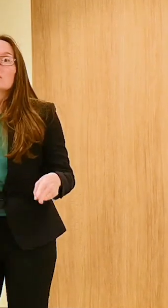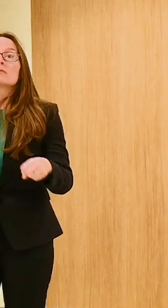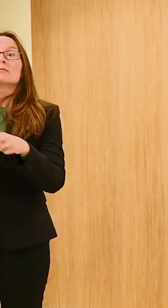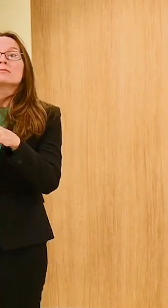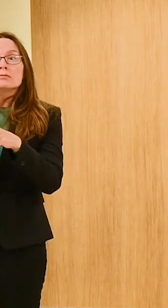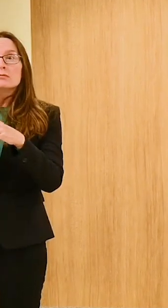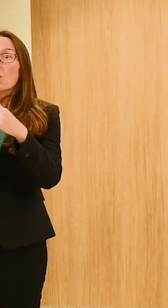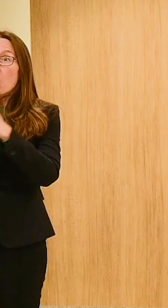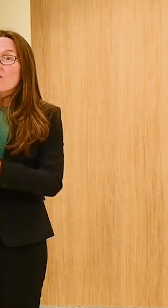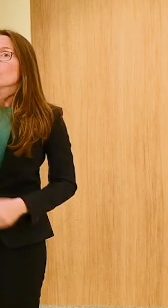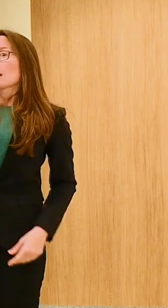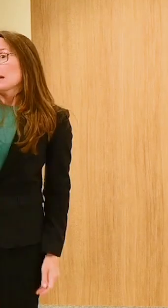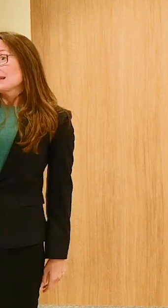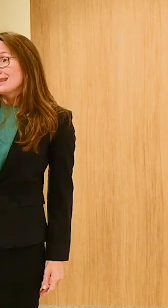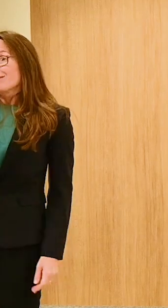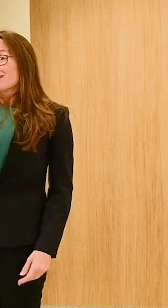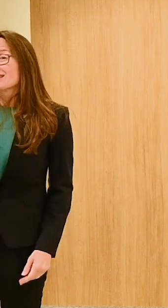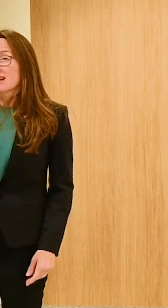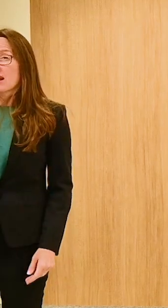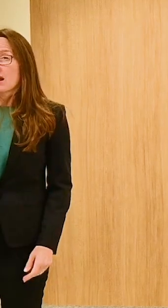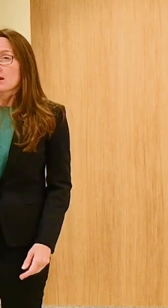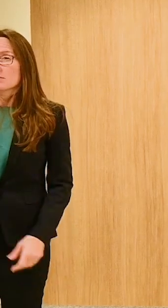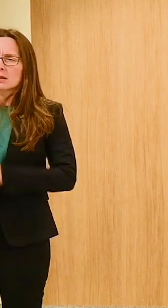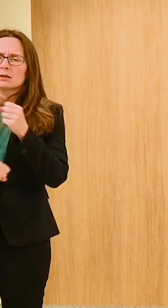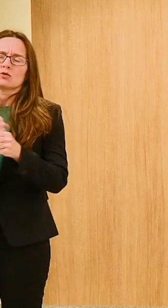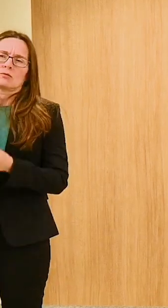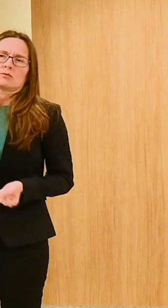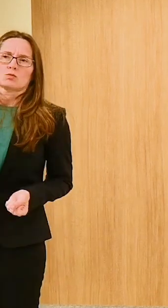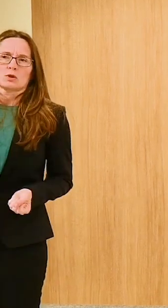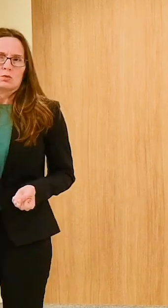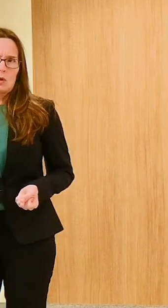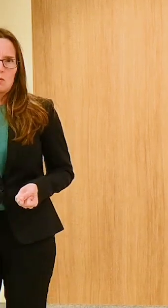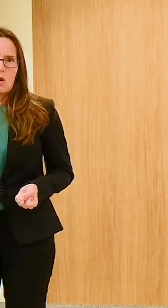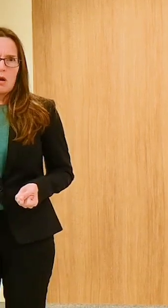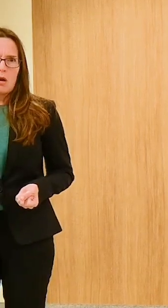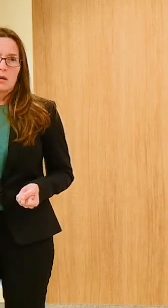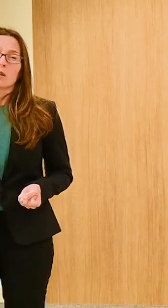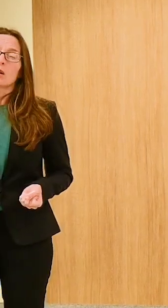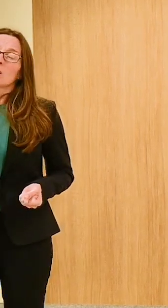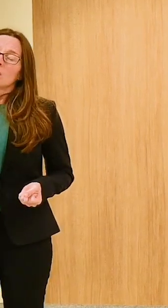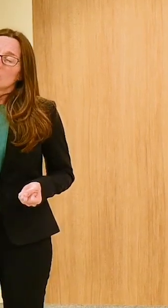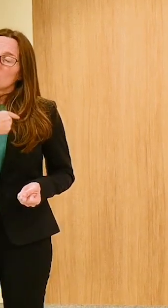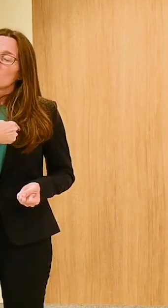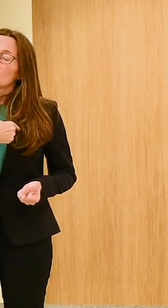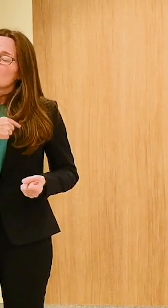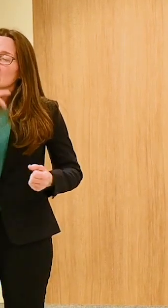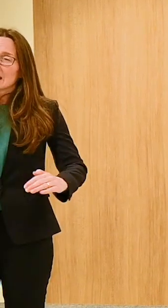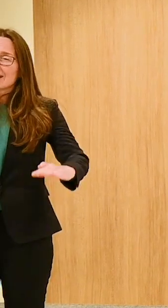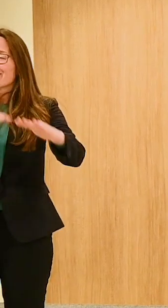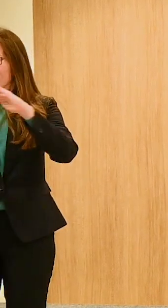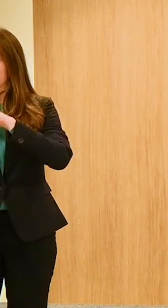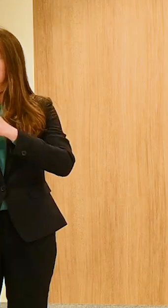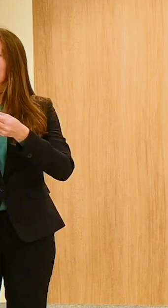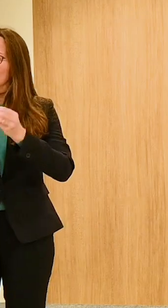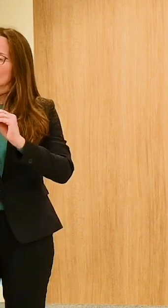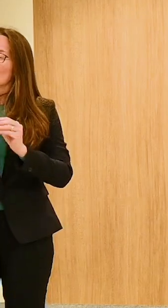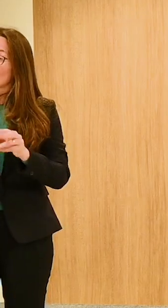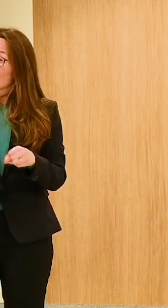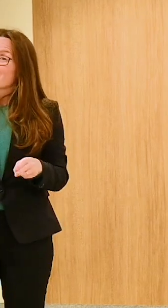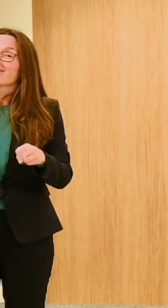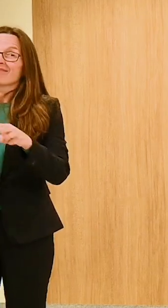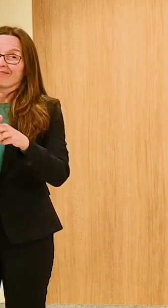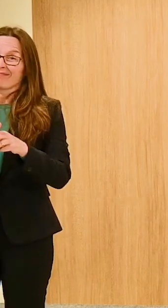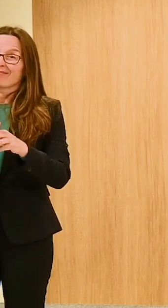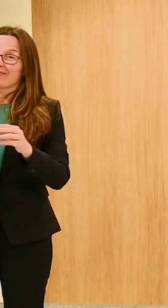in 2021. And we anticipate those numbers will continue to rise. As a county and as